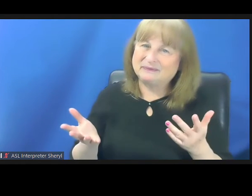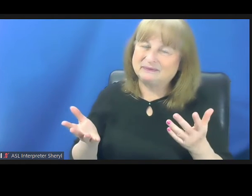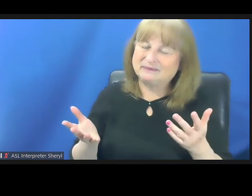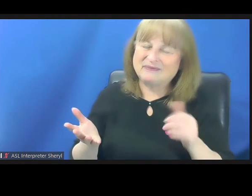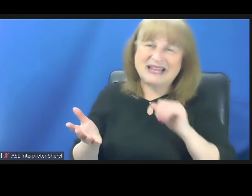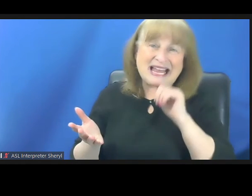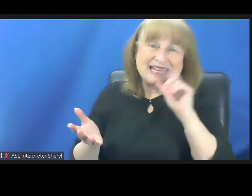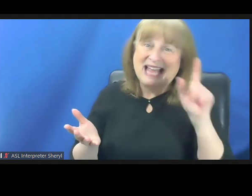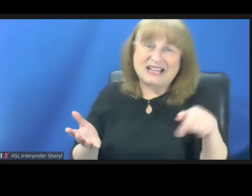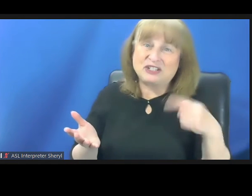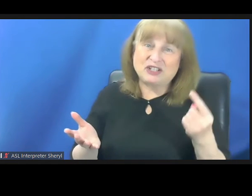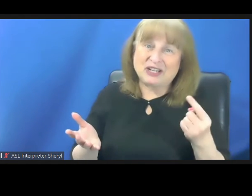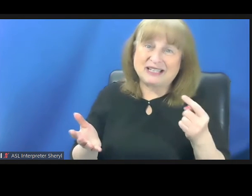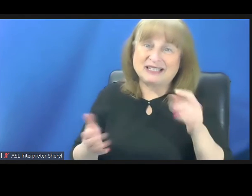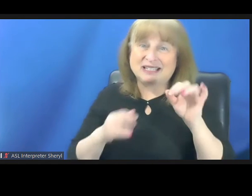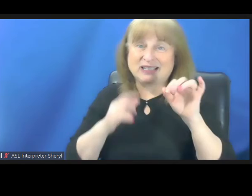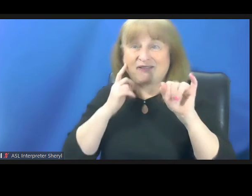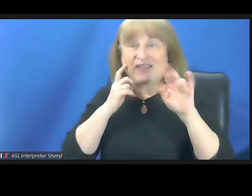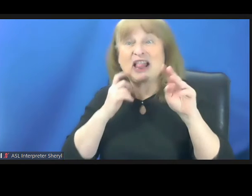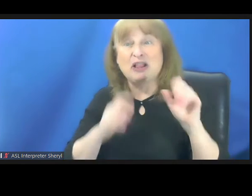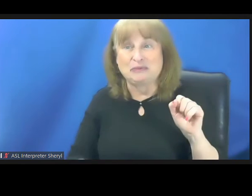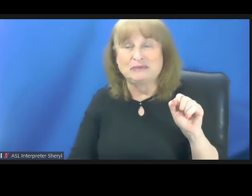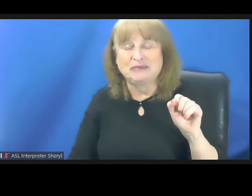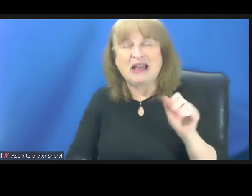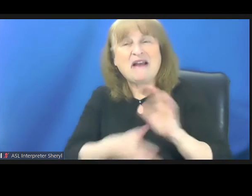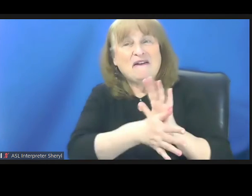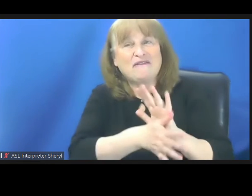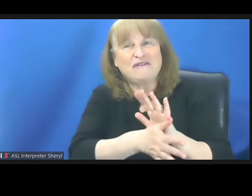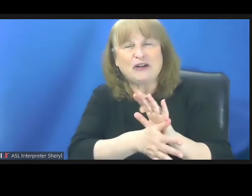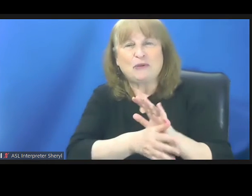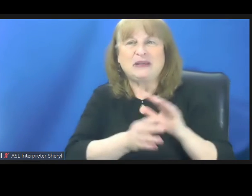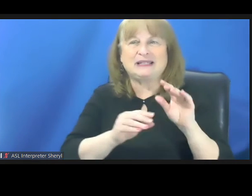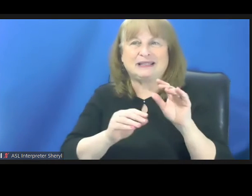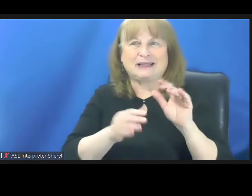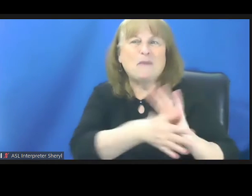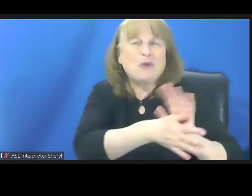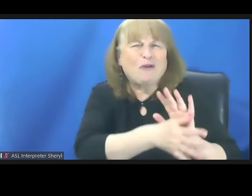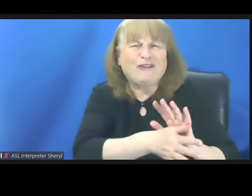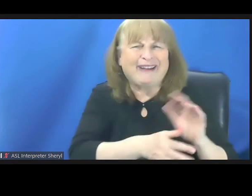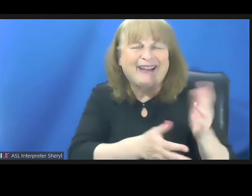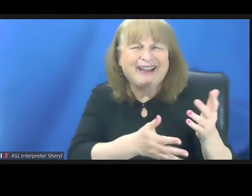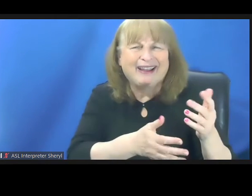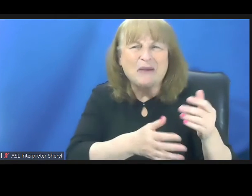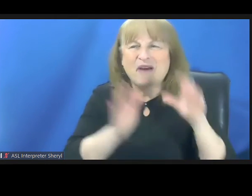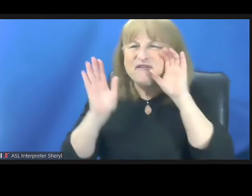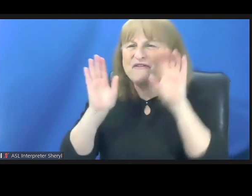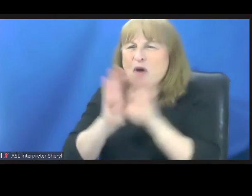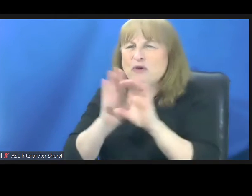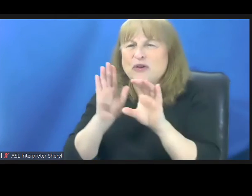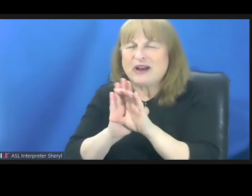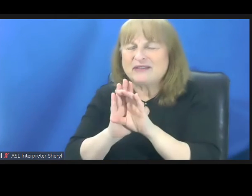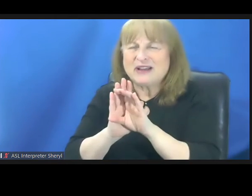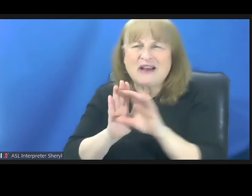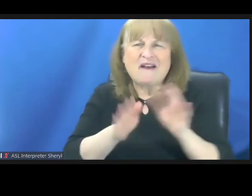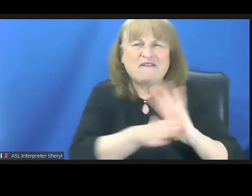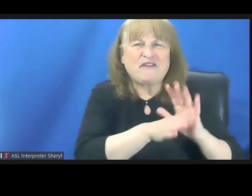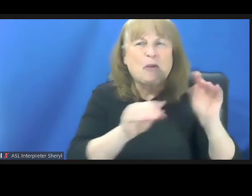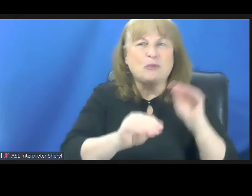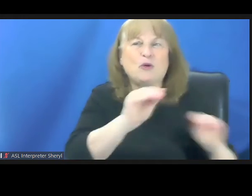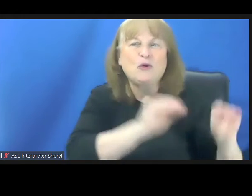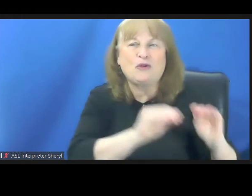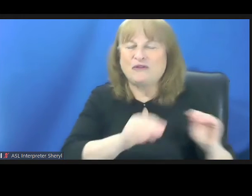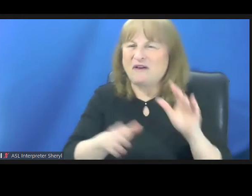Not just films. Film is a moving sort of visual, but the photographs tell, you know, whether it is